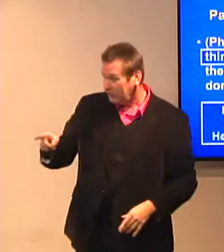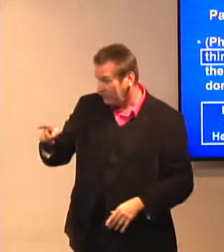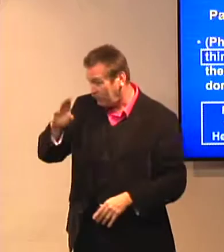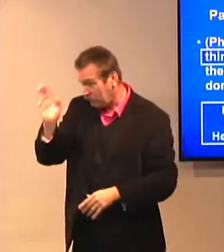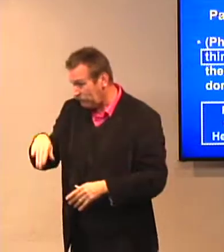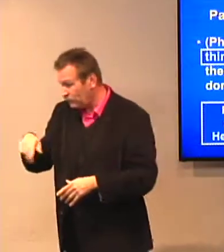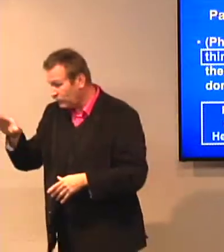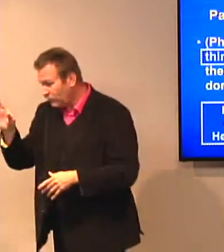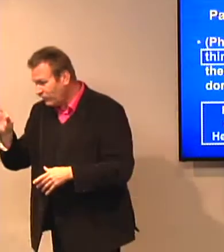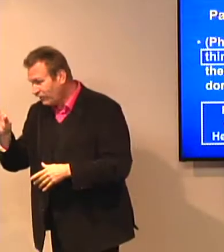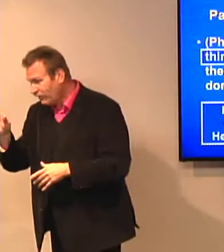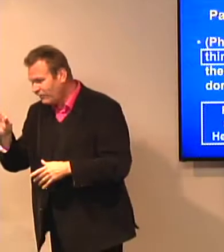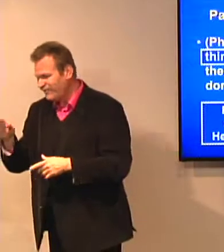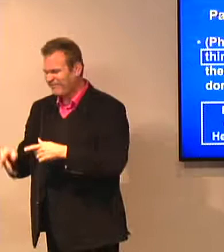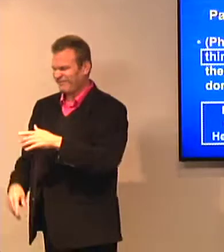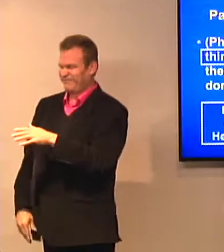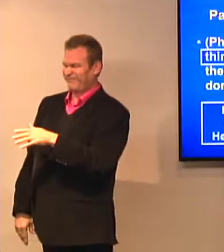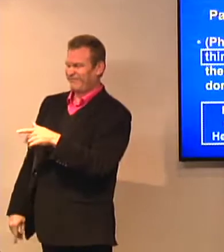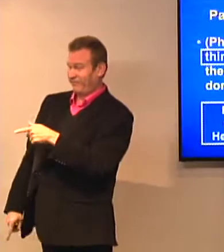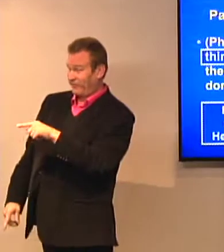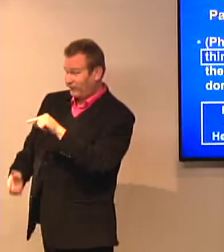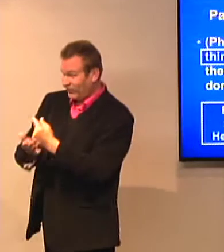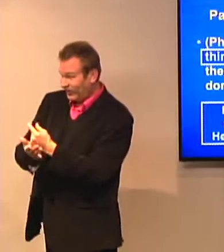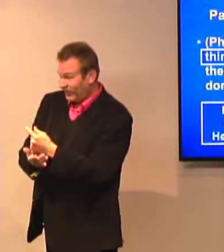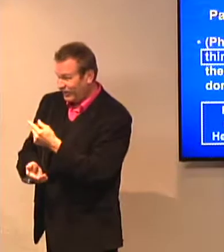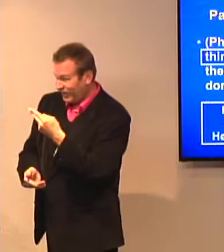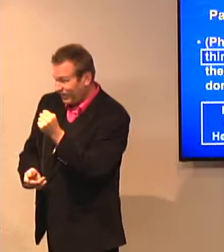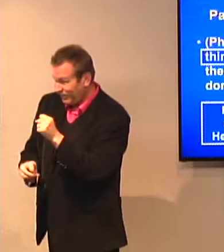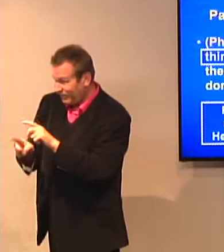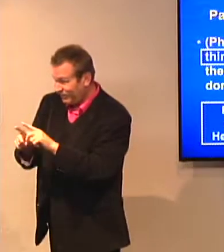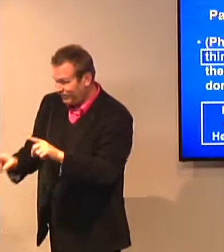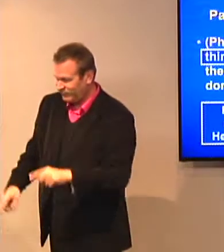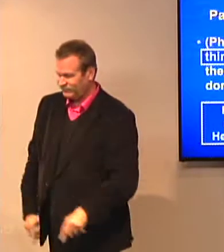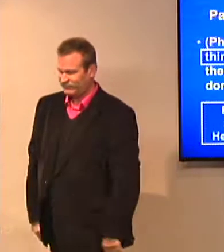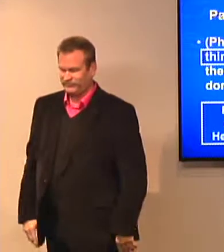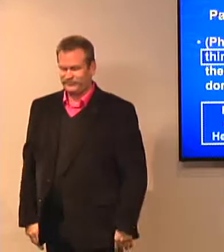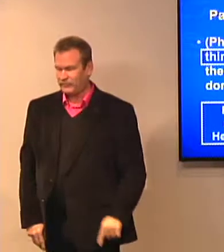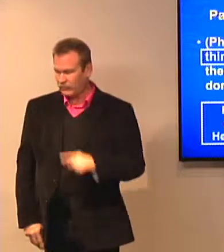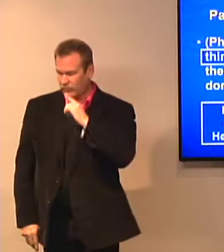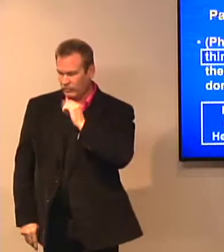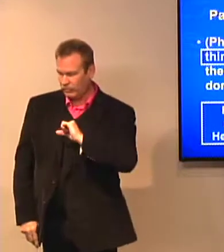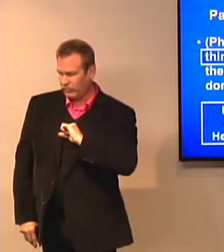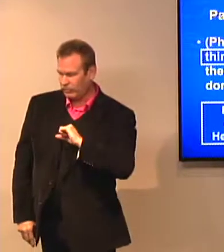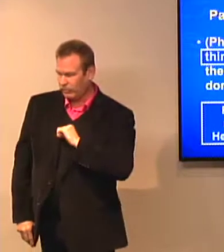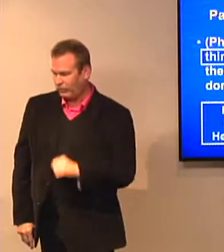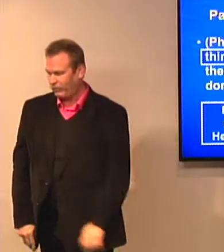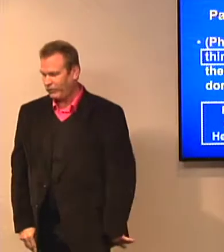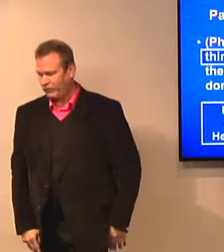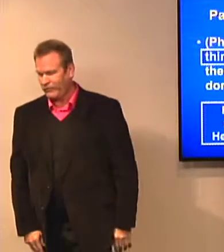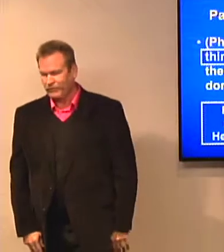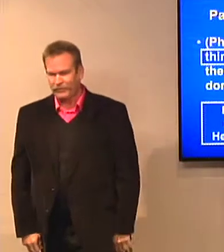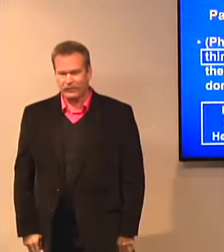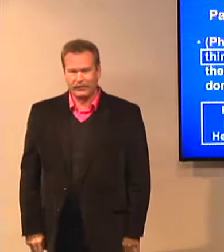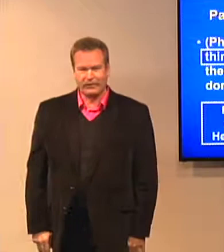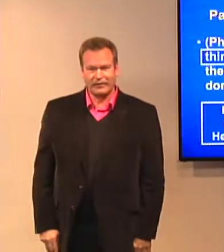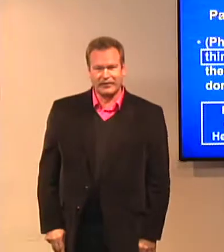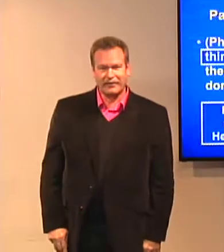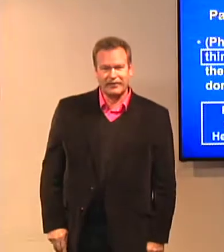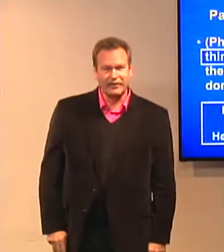that he had a reputation amongst people. You know, as if to say, oh, hey, you graduated with the greatest of honors. This